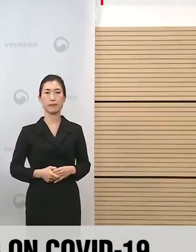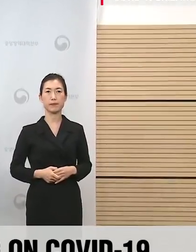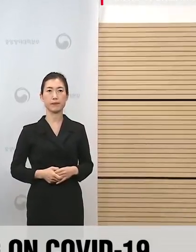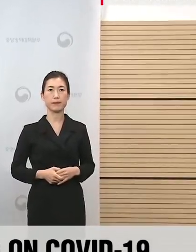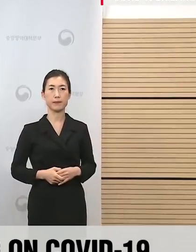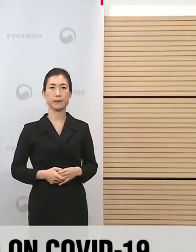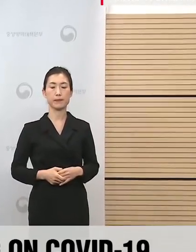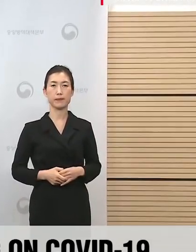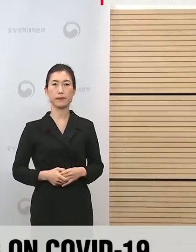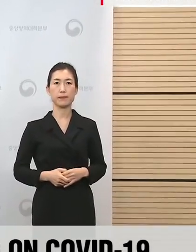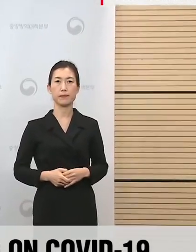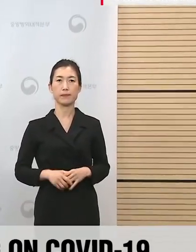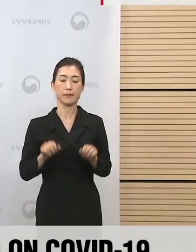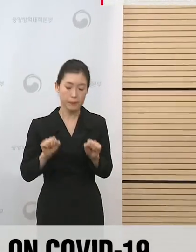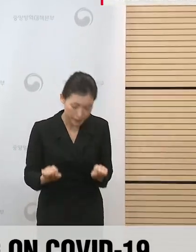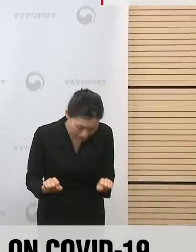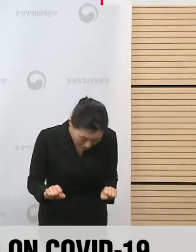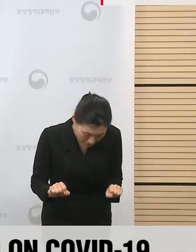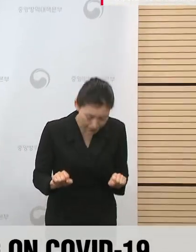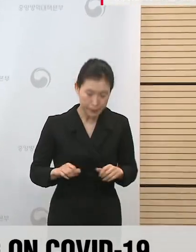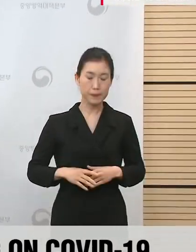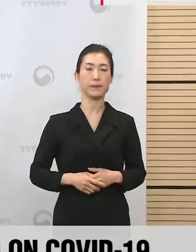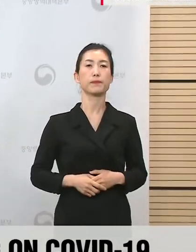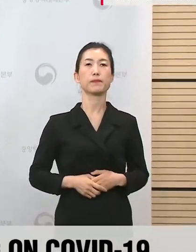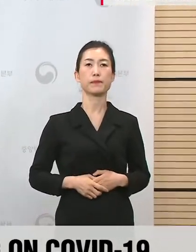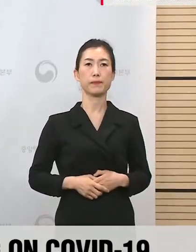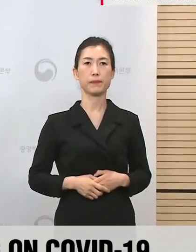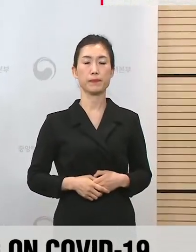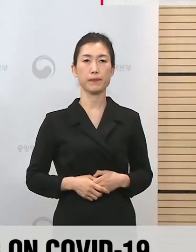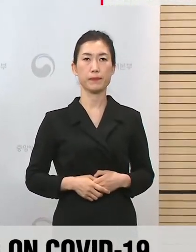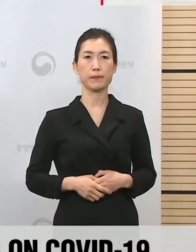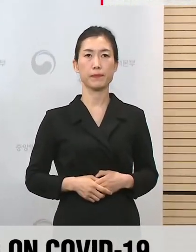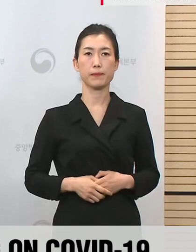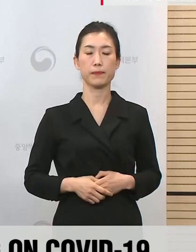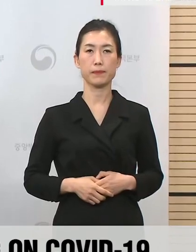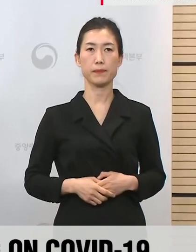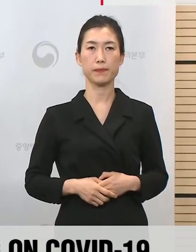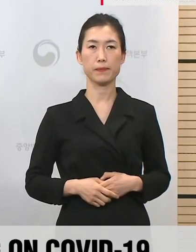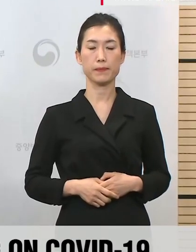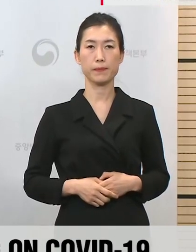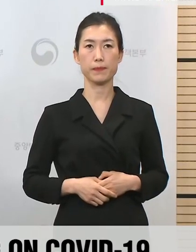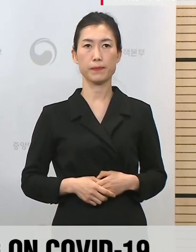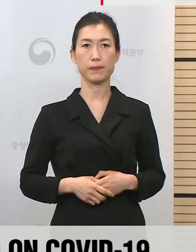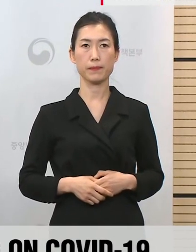First of all, we have Commissioner Chung Eun-kyung with the explanation on the briefing.